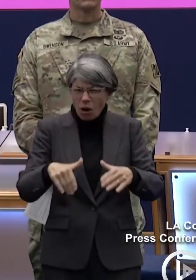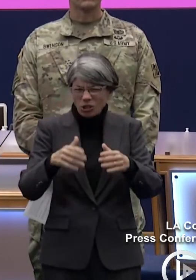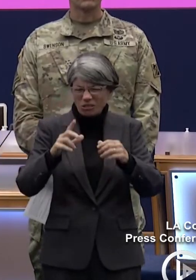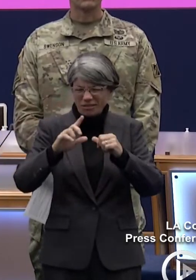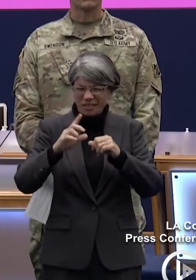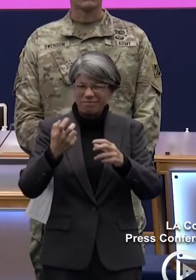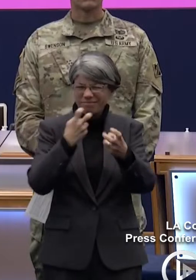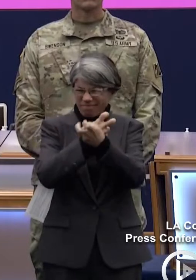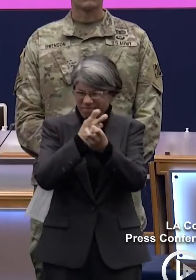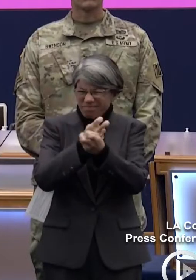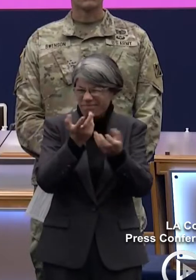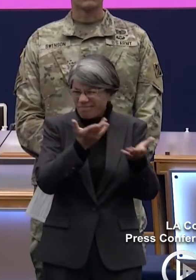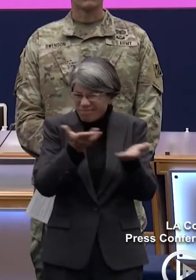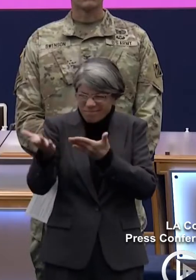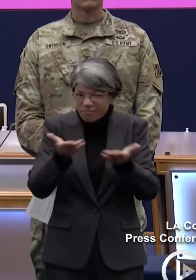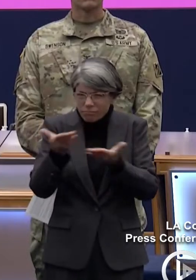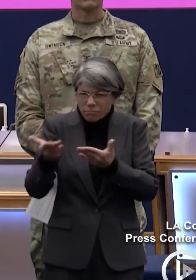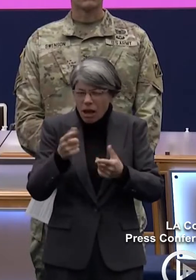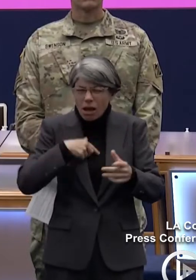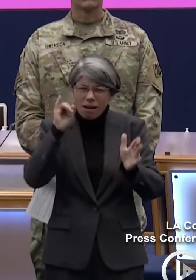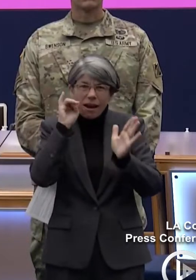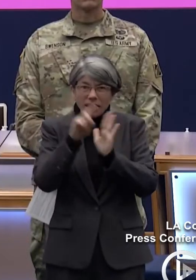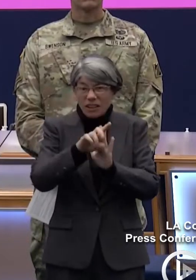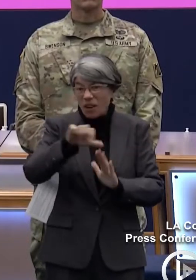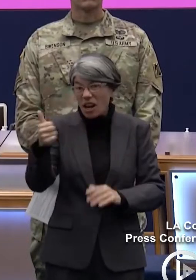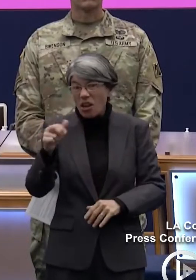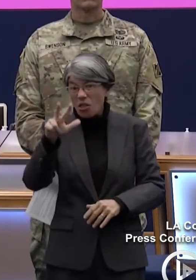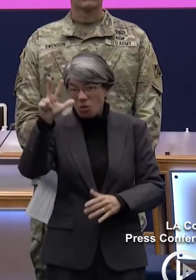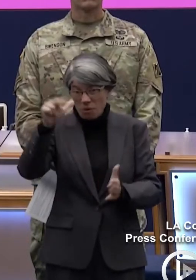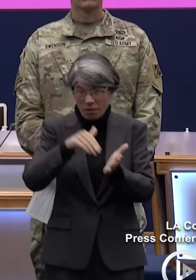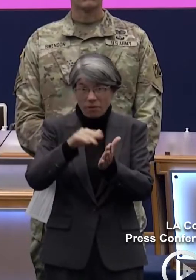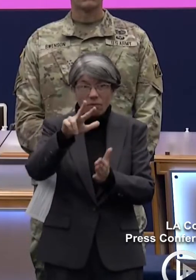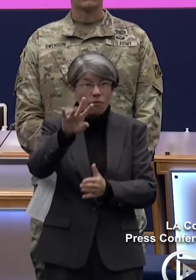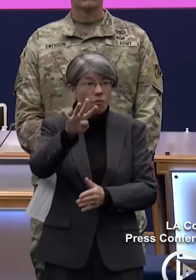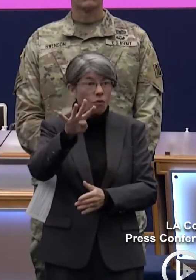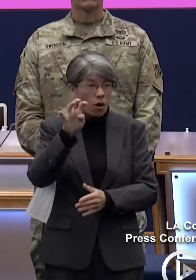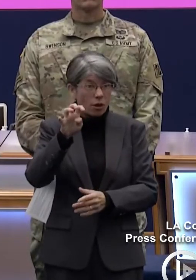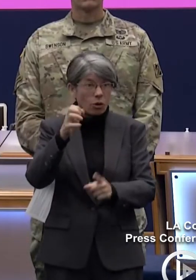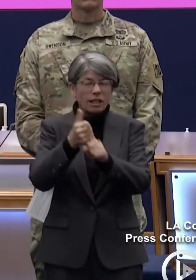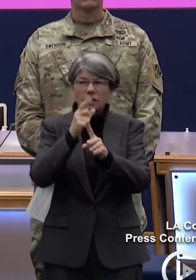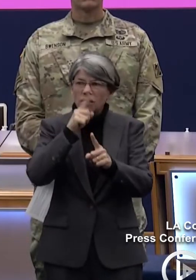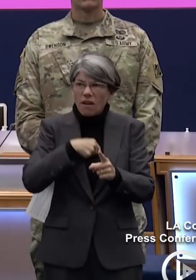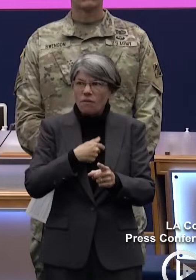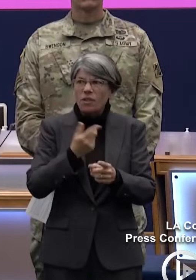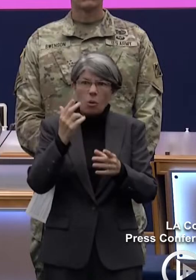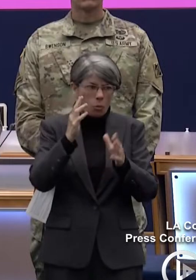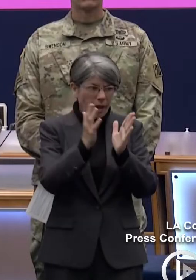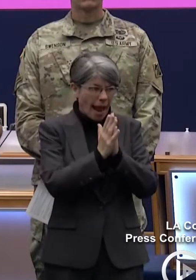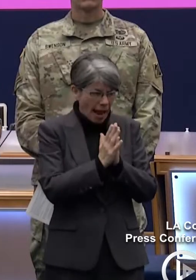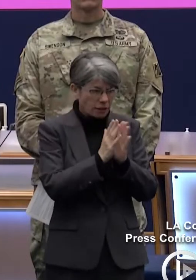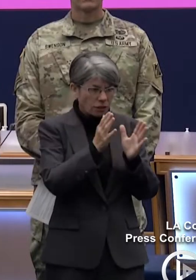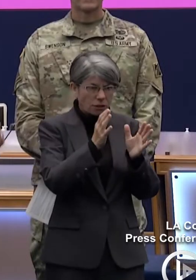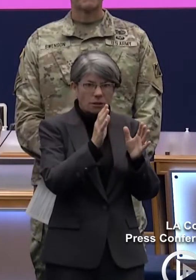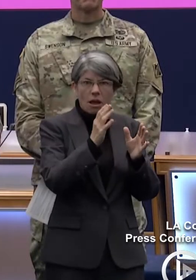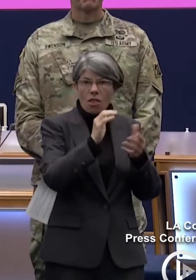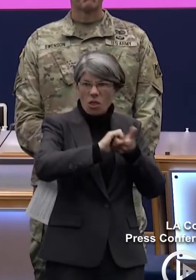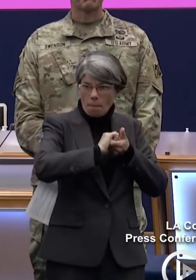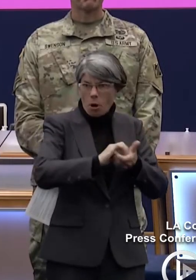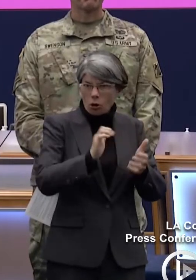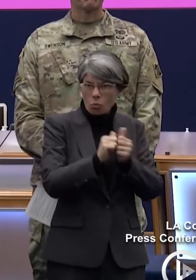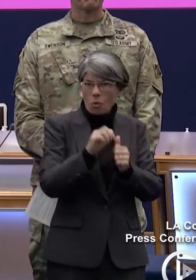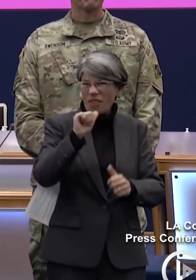over 8,000 properties and identified another 3,400 that we are deferring to our partners at the Army Corps of